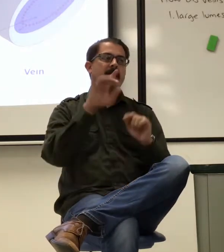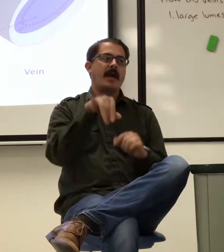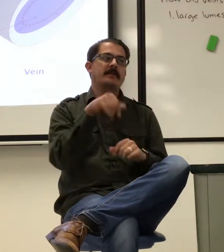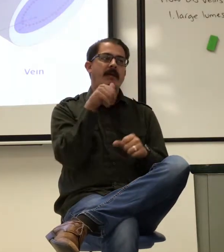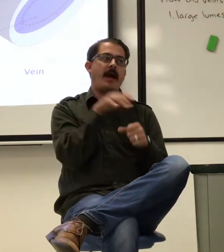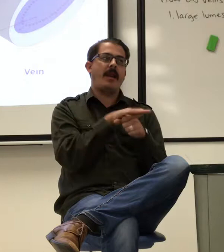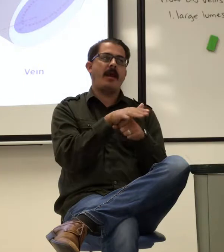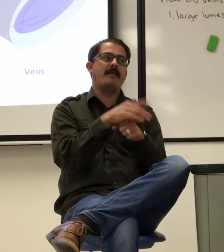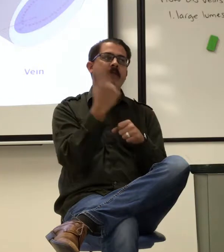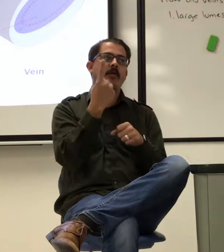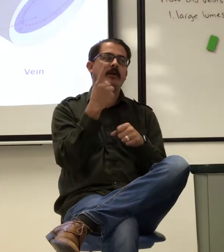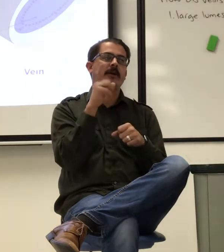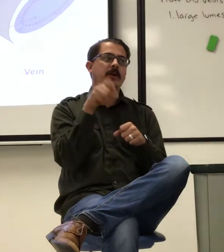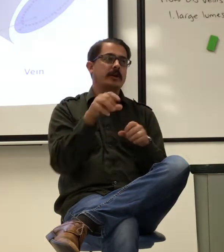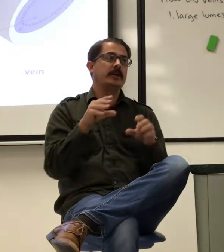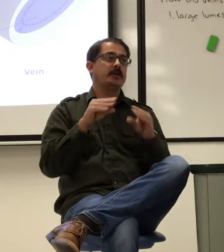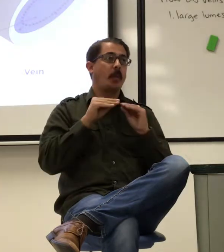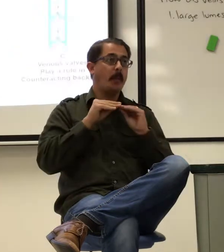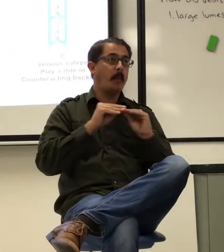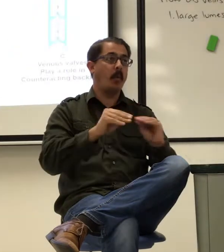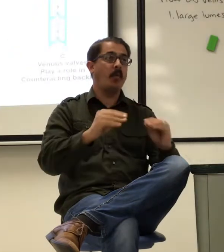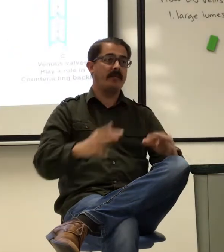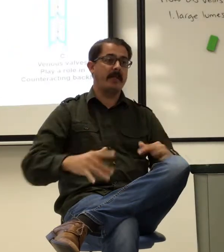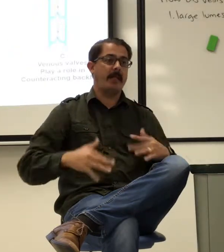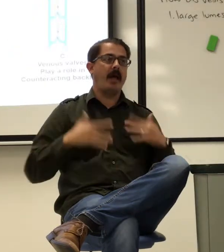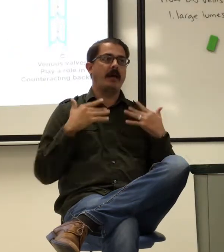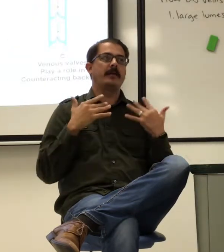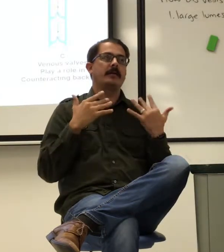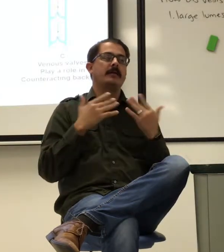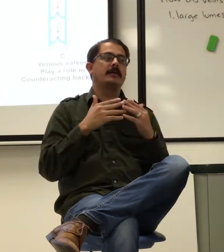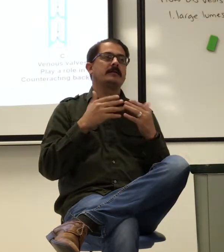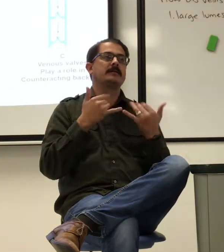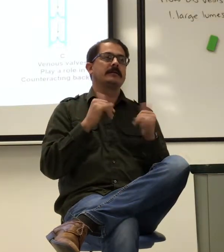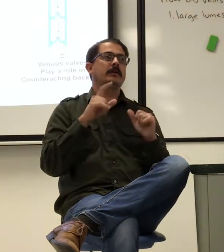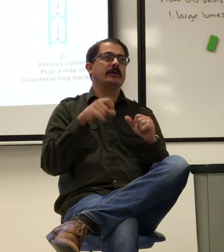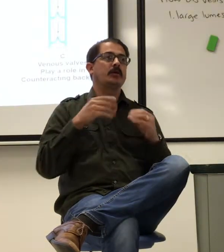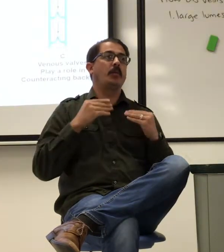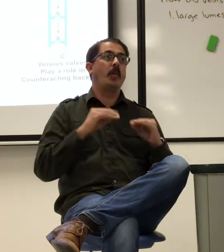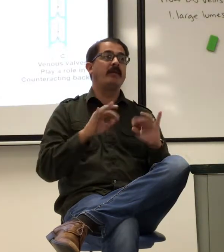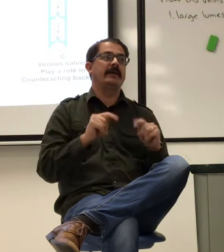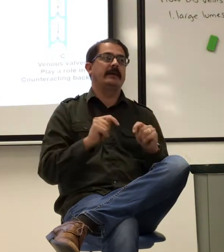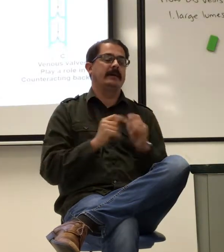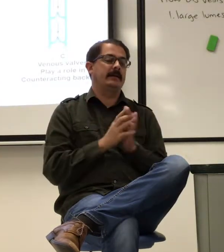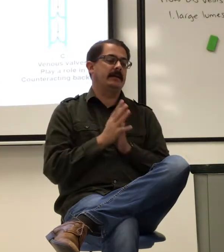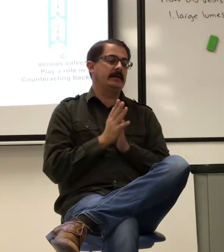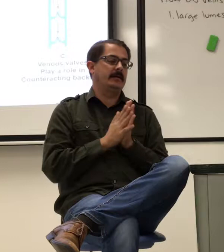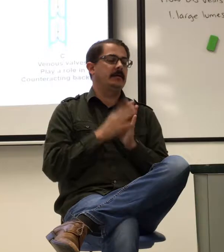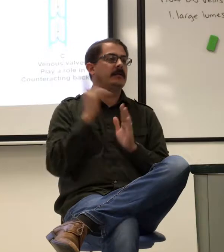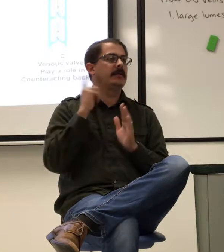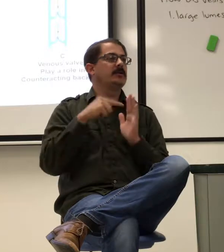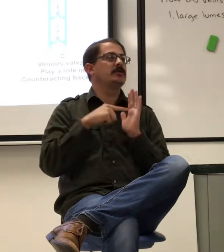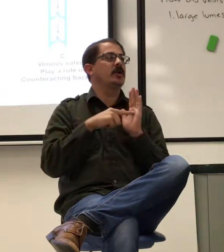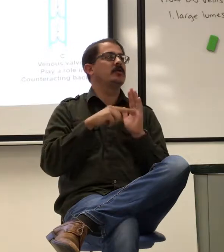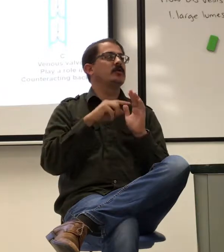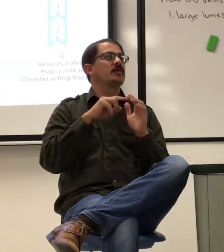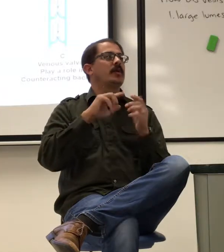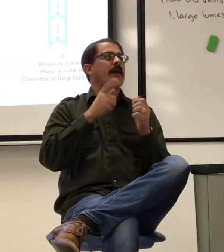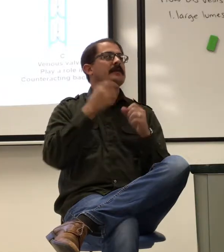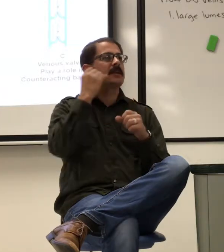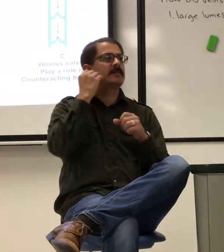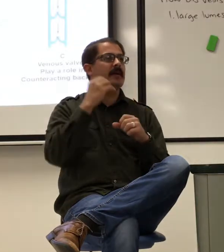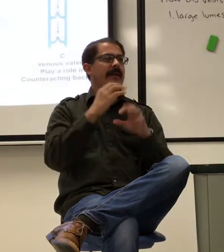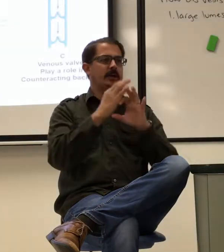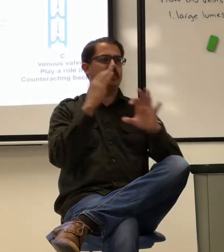to move the blood, even though there's less resistance. And so this shows what happens when you squeeze a tube full of